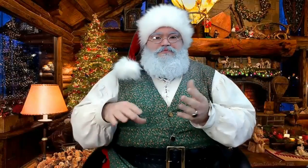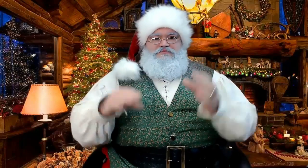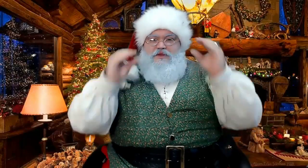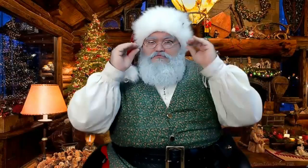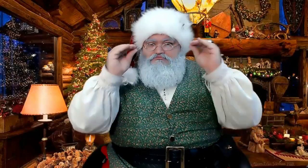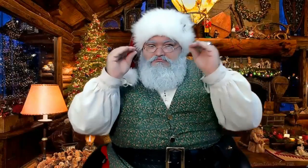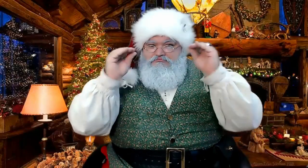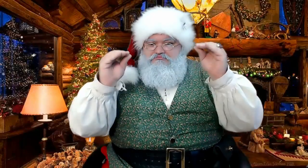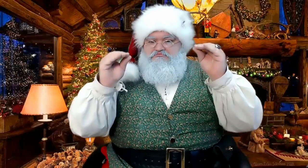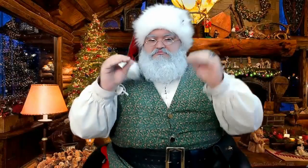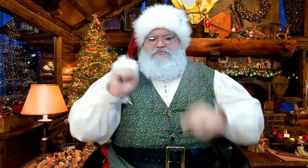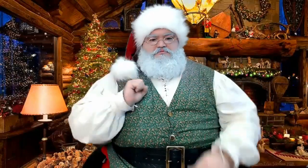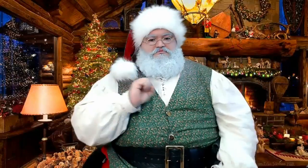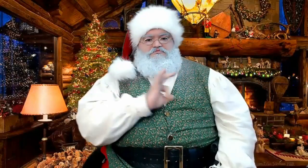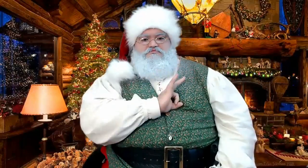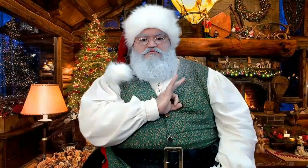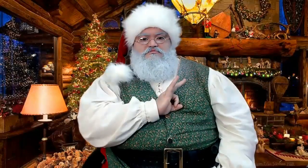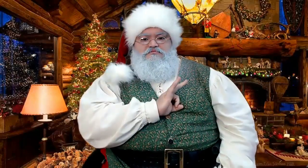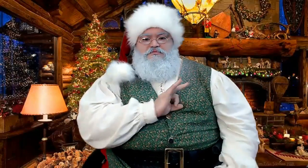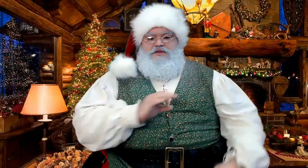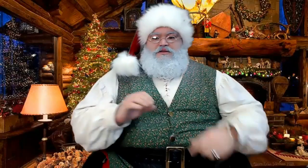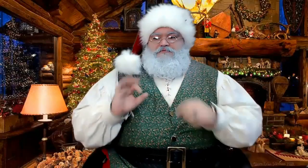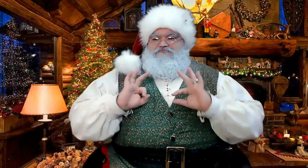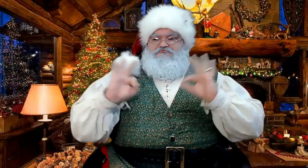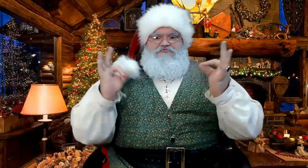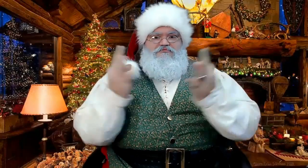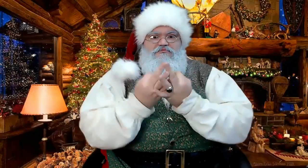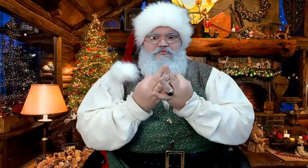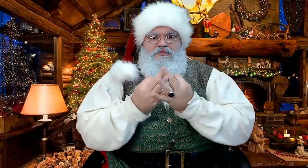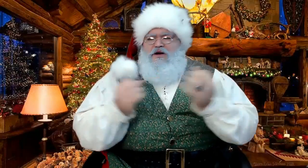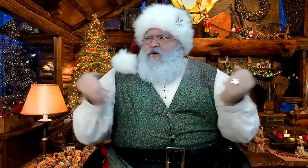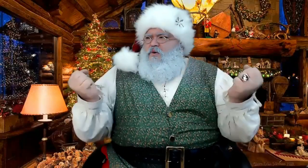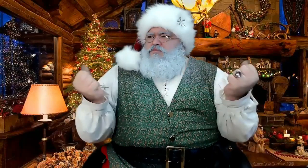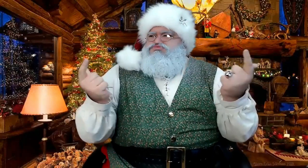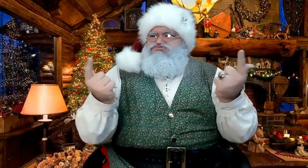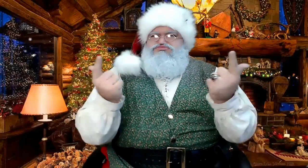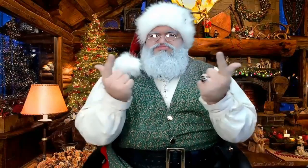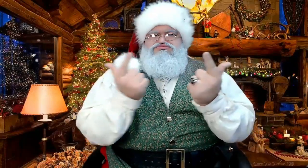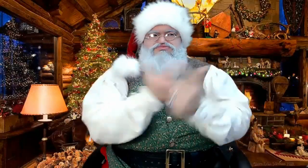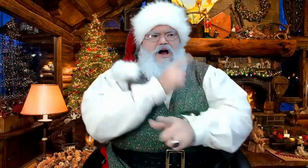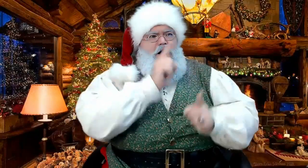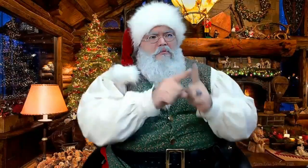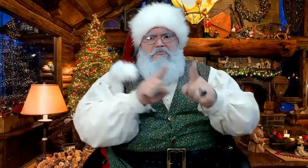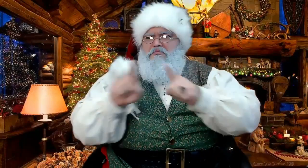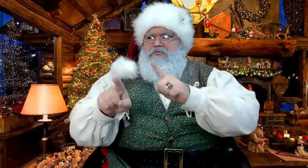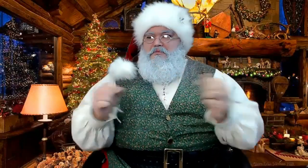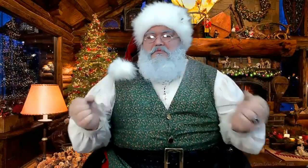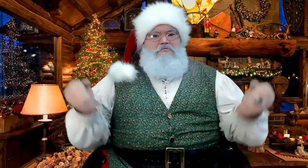students, I've seen teachers, I've seen staff, families, everybody, each